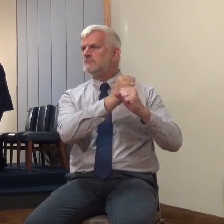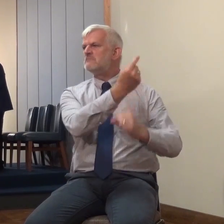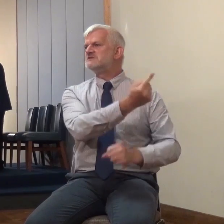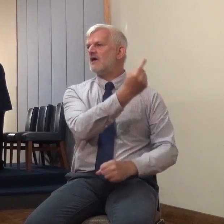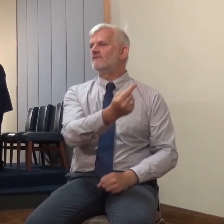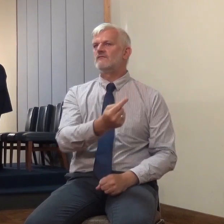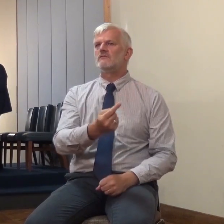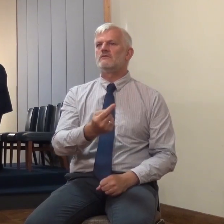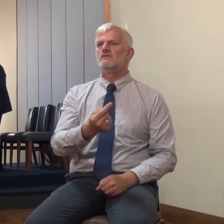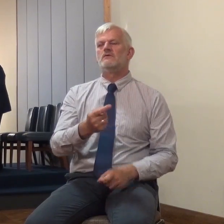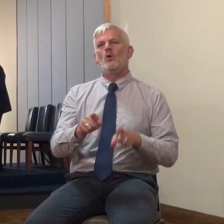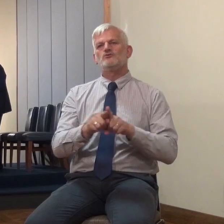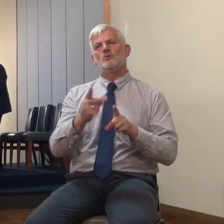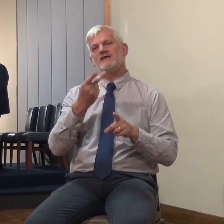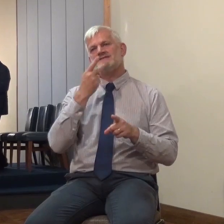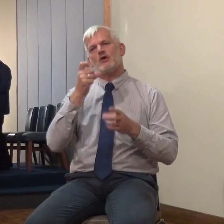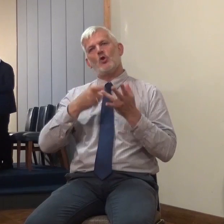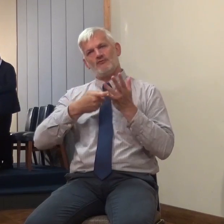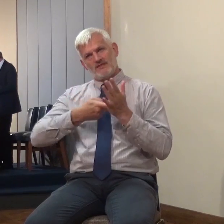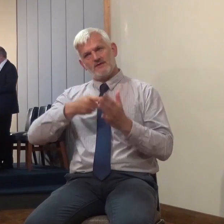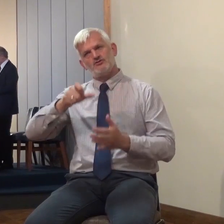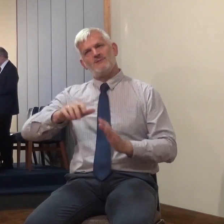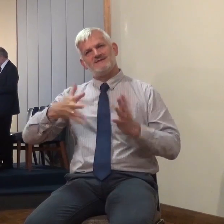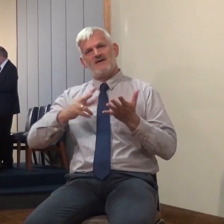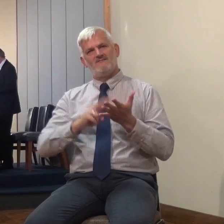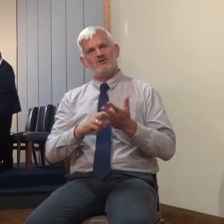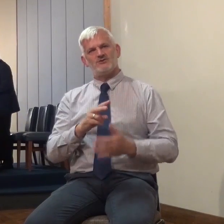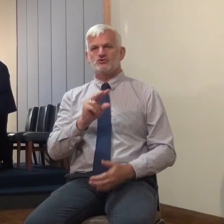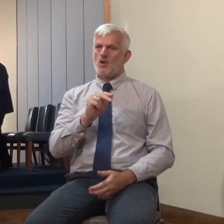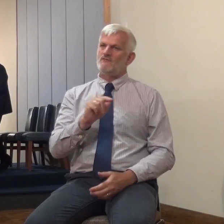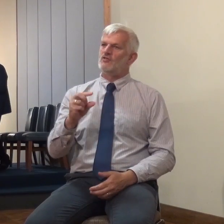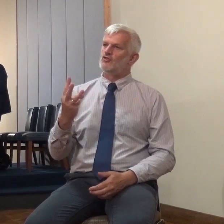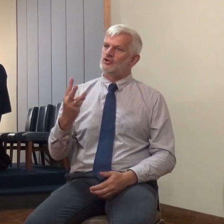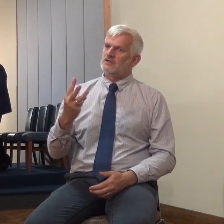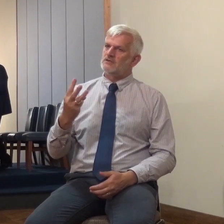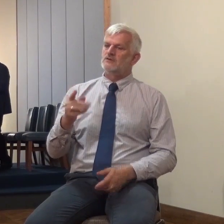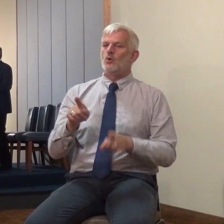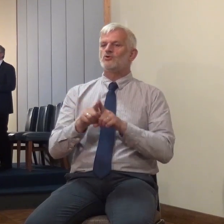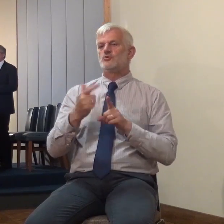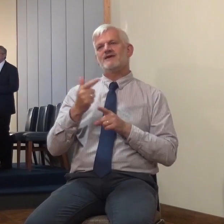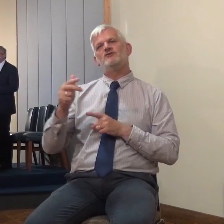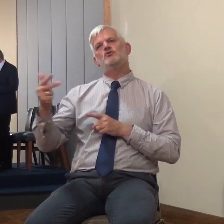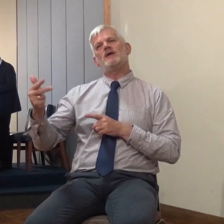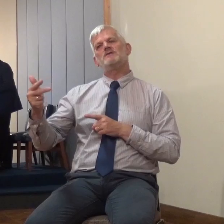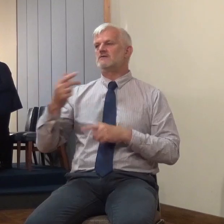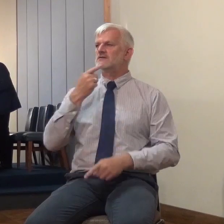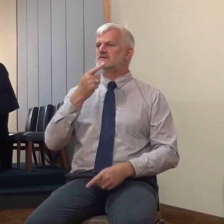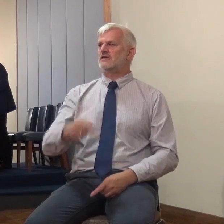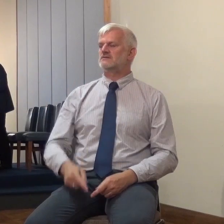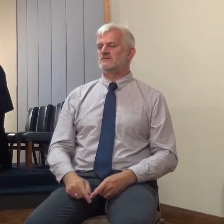10, verses 12 to 13 and verses 17 to 18. It says this: "We dare not